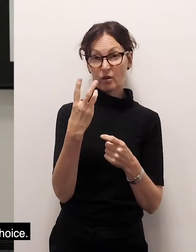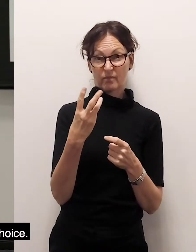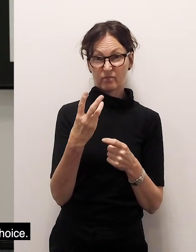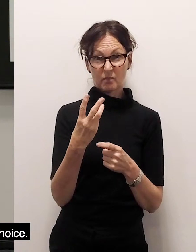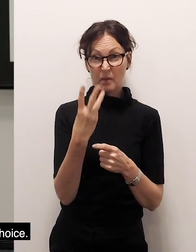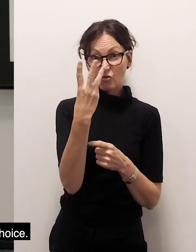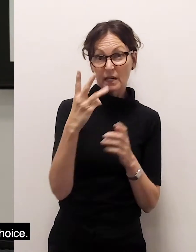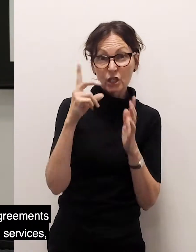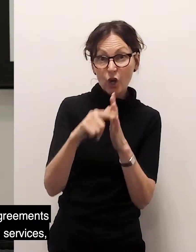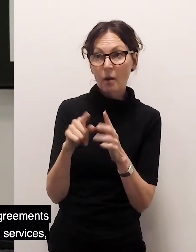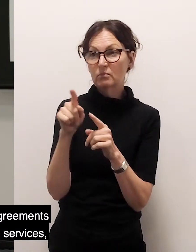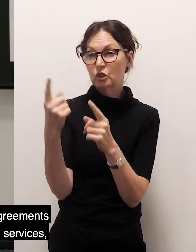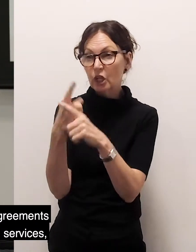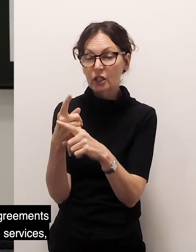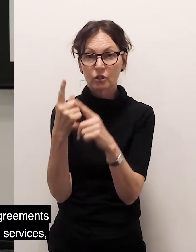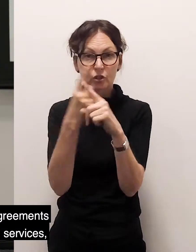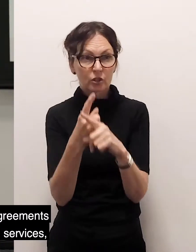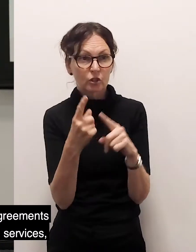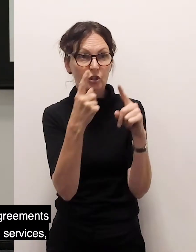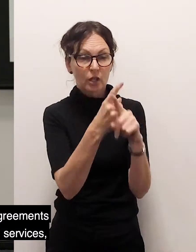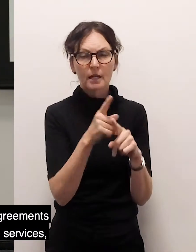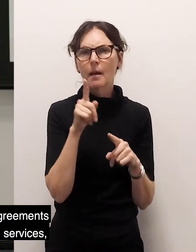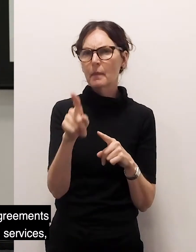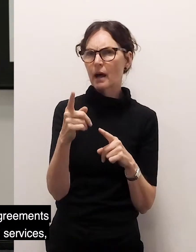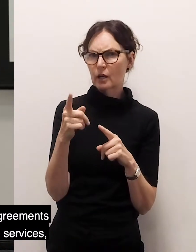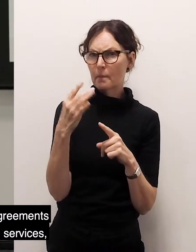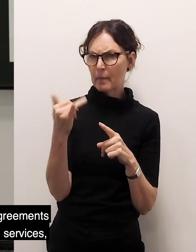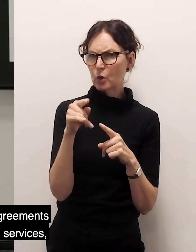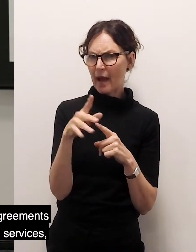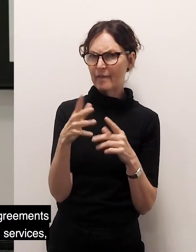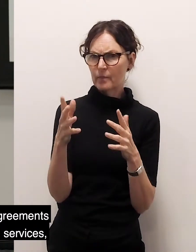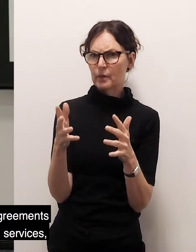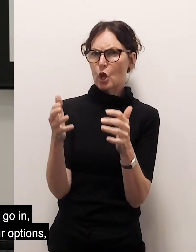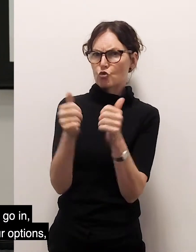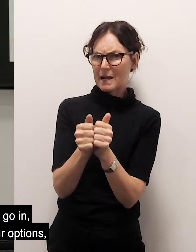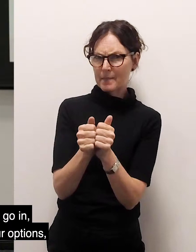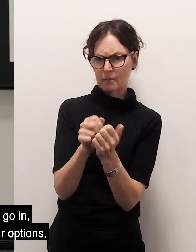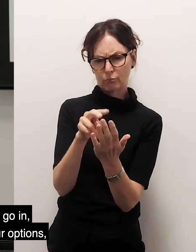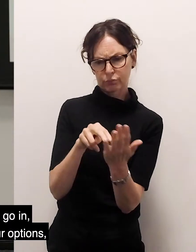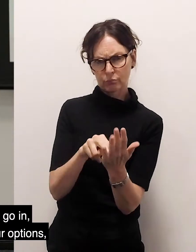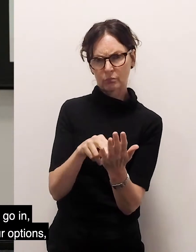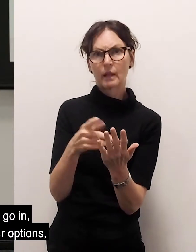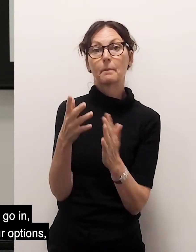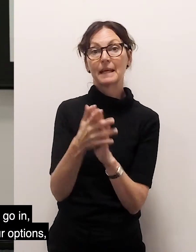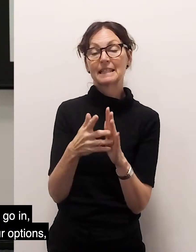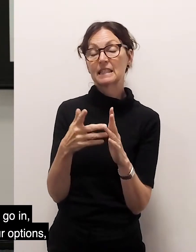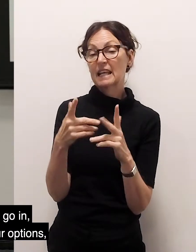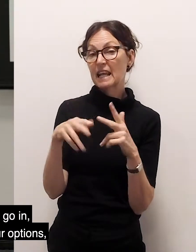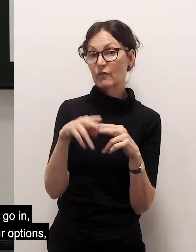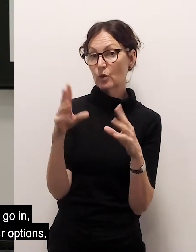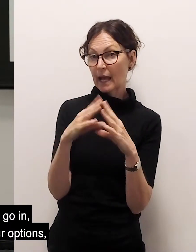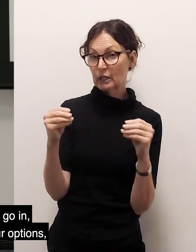year, that's your choice. There may be agreements about cancelling services. So when you go